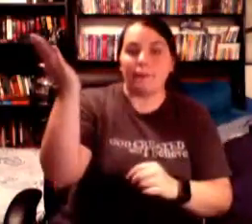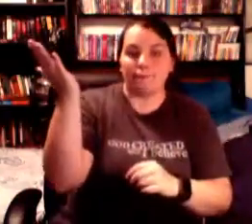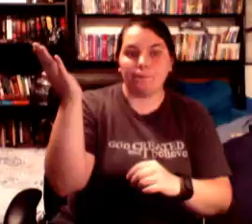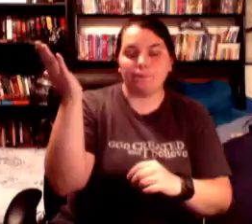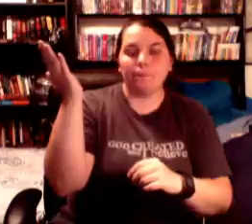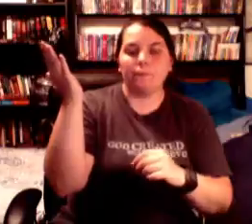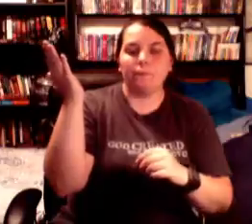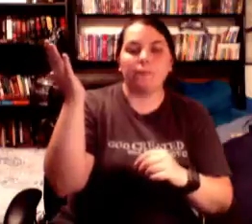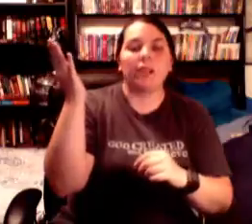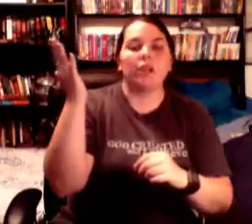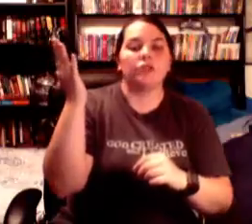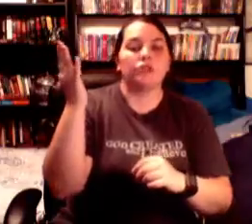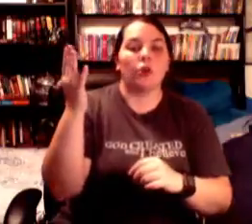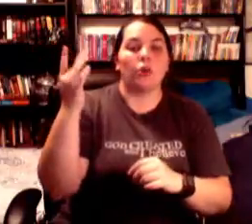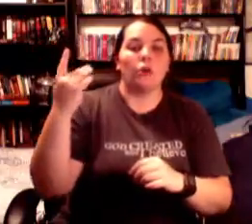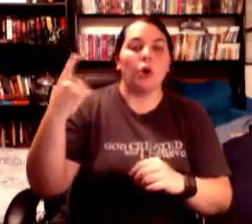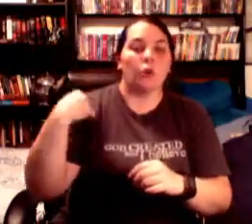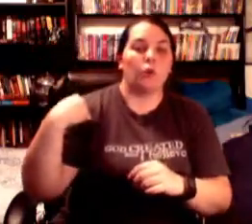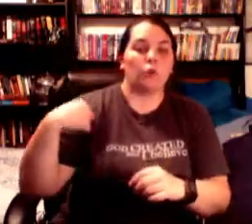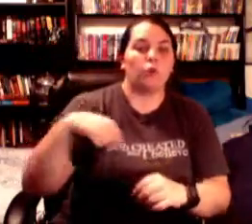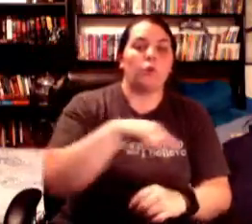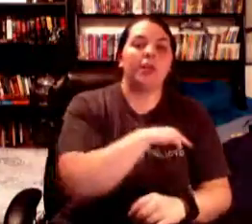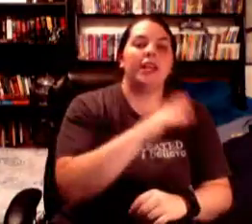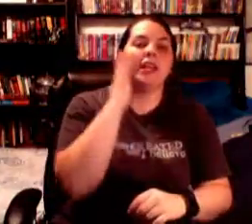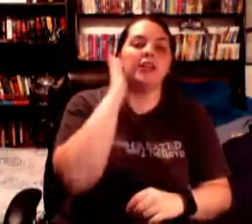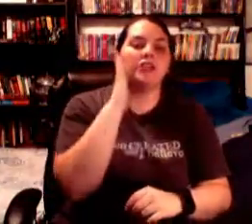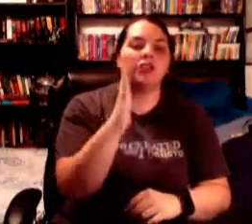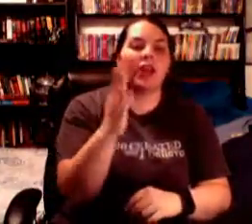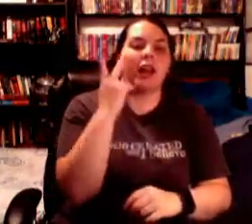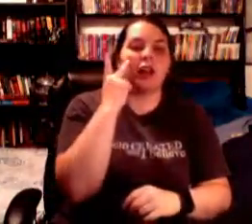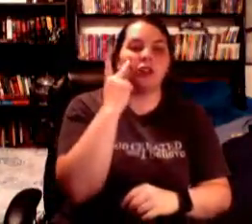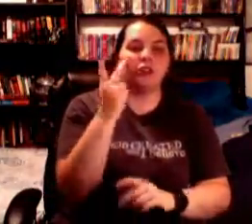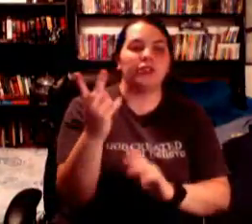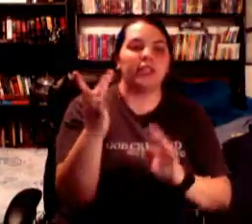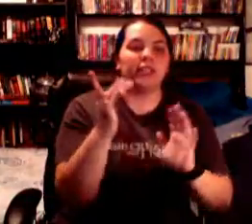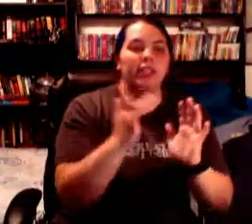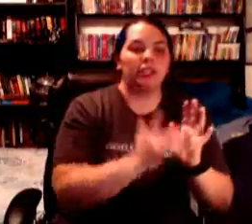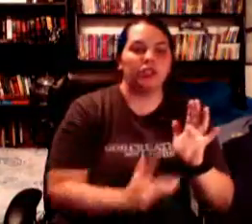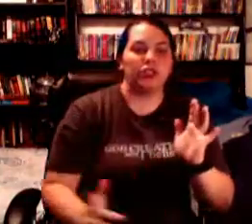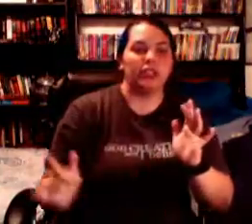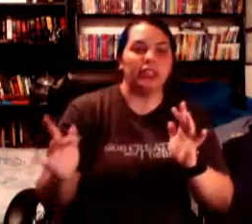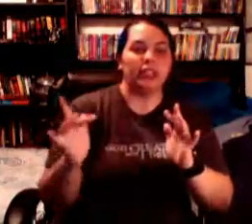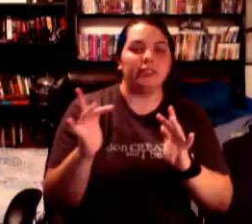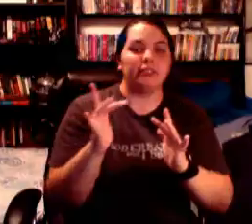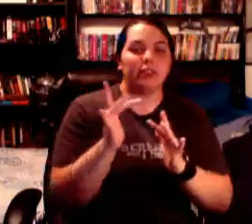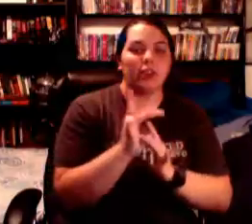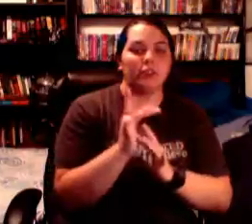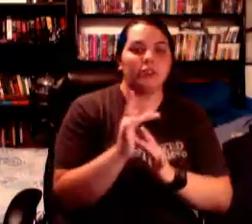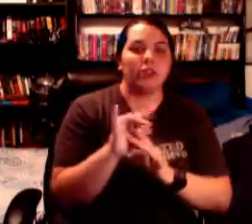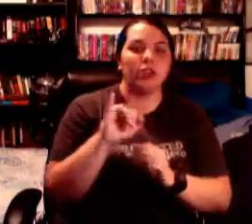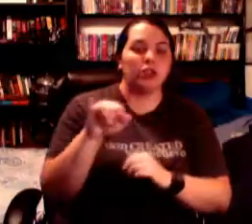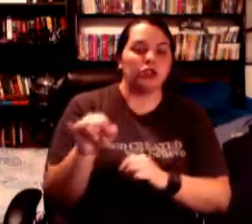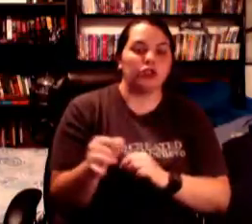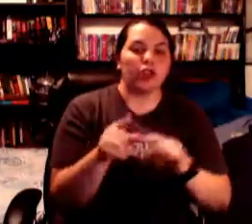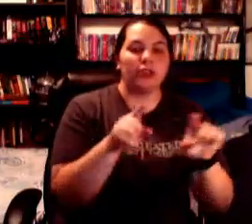him. So we shall see Jesus